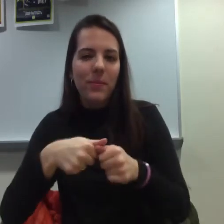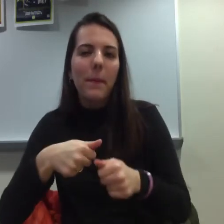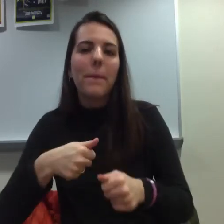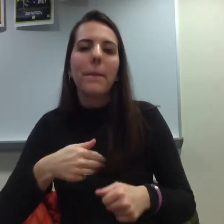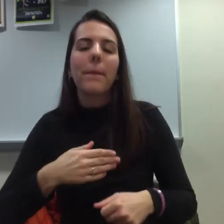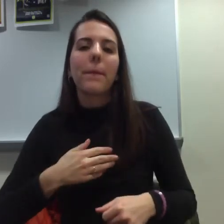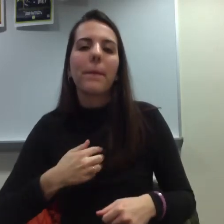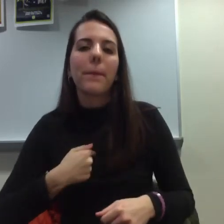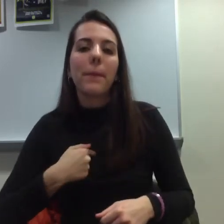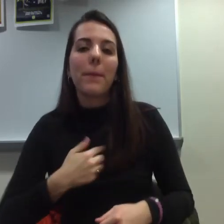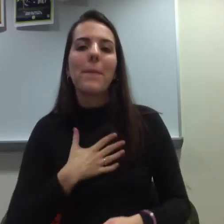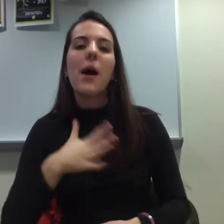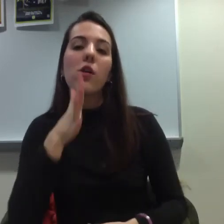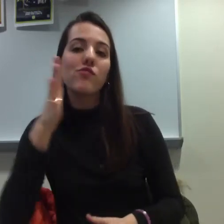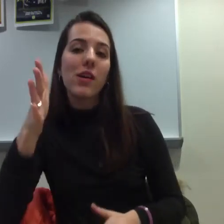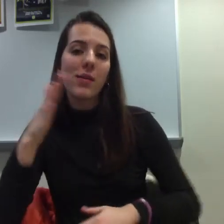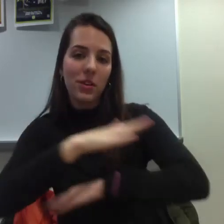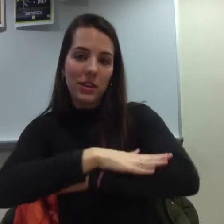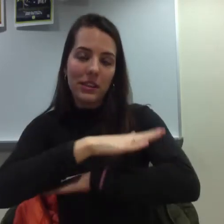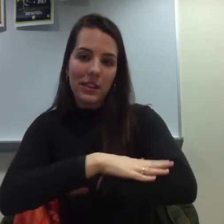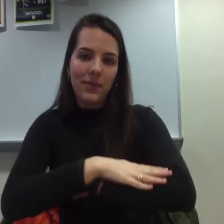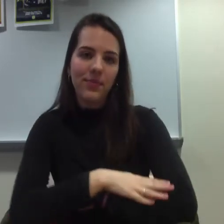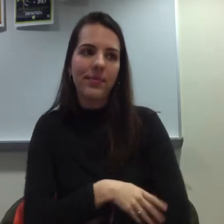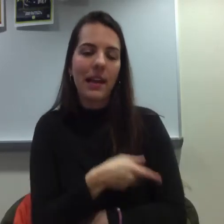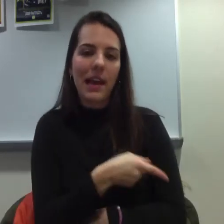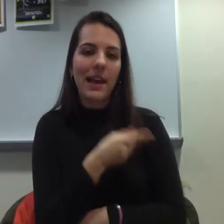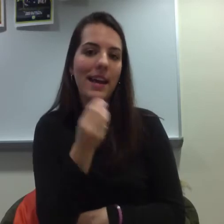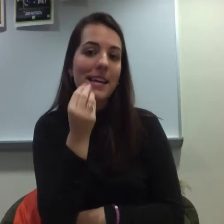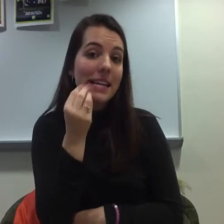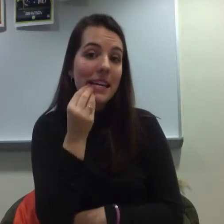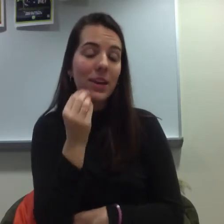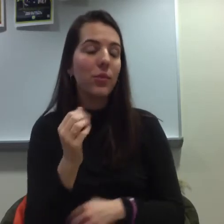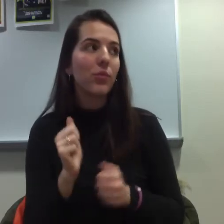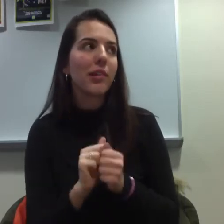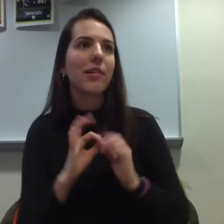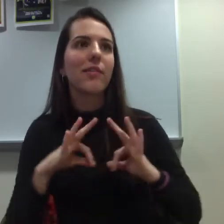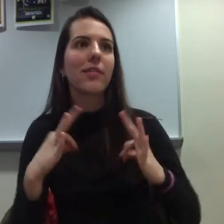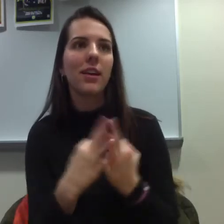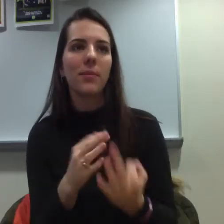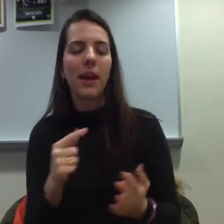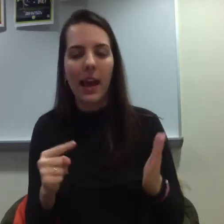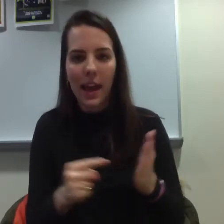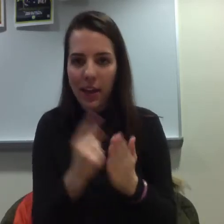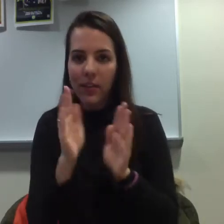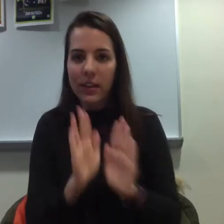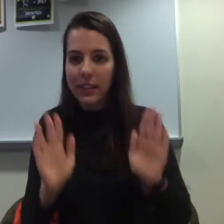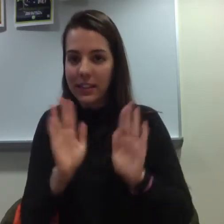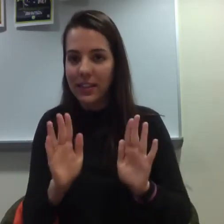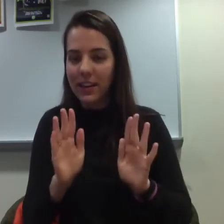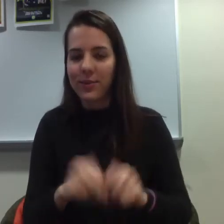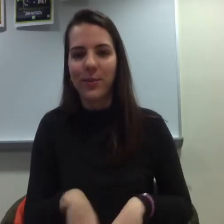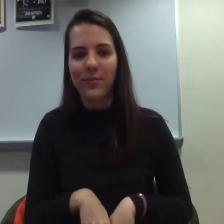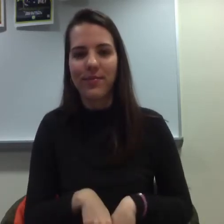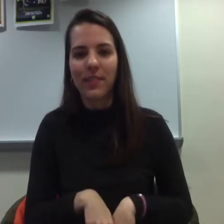We try and keep the same tradition that we had in my grandmother's time of meeting on Sunday evening and having a family